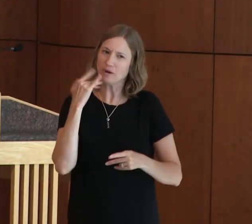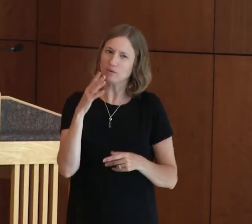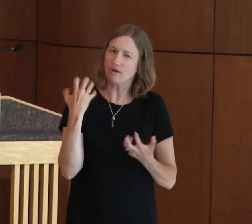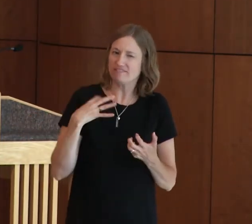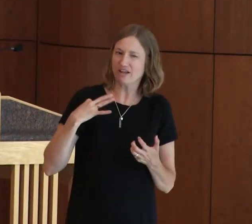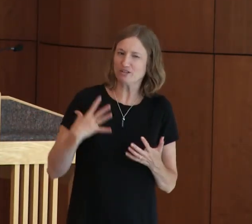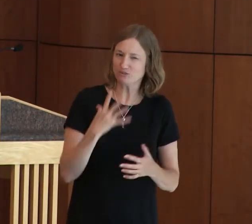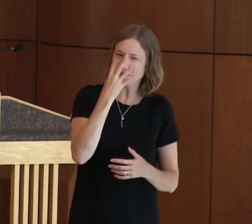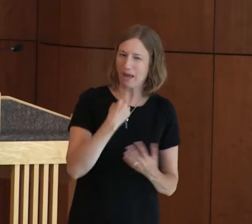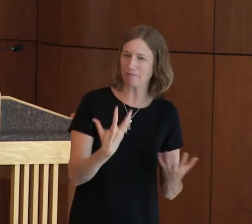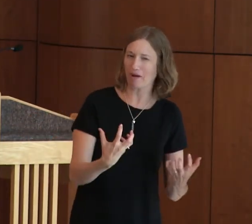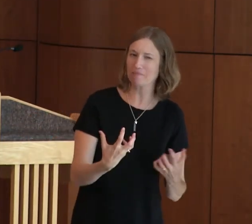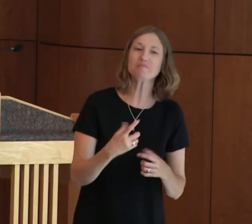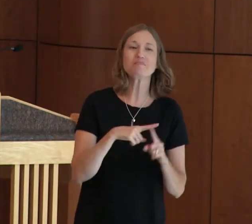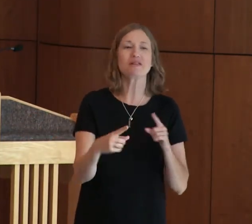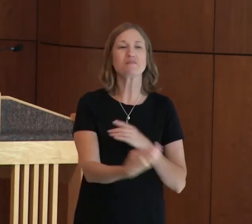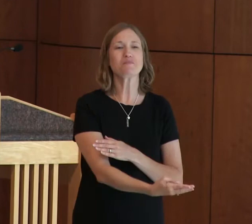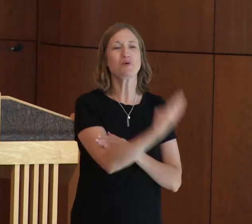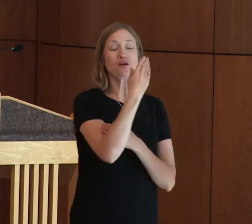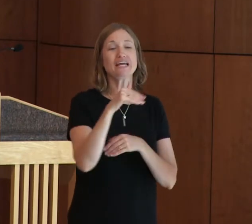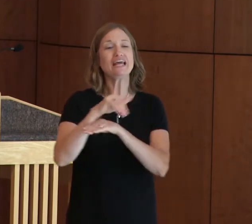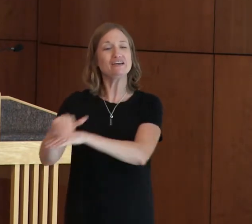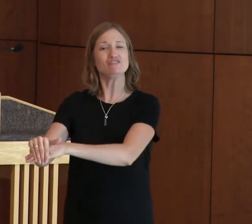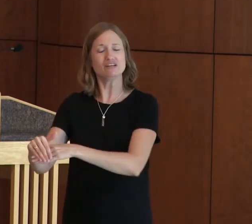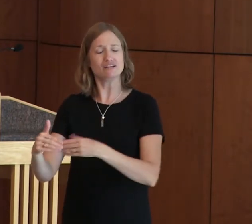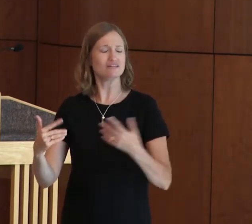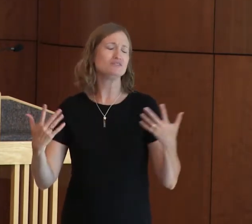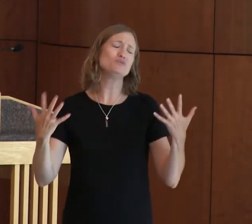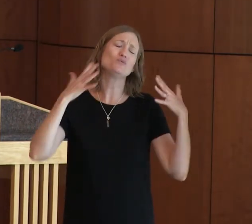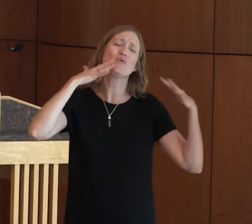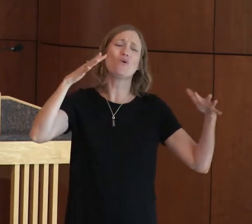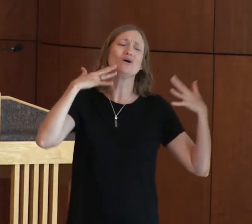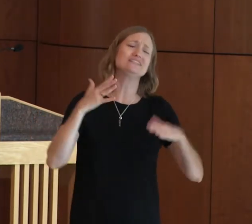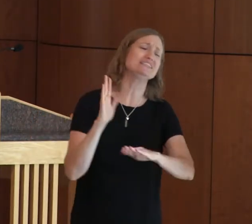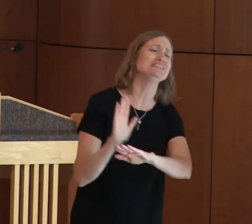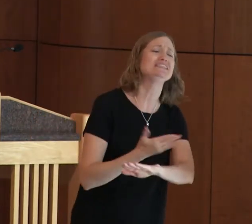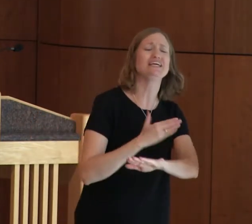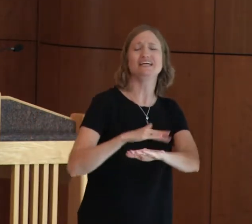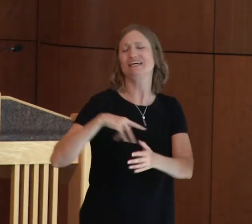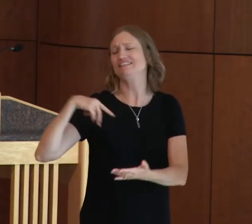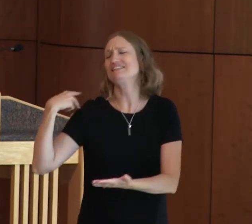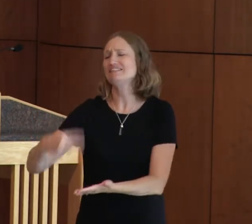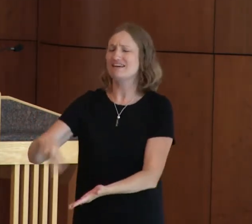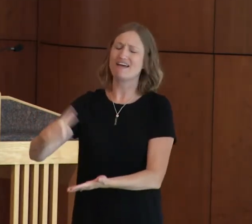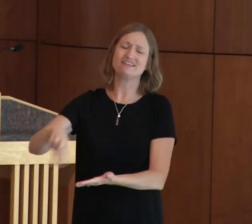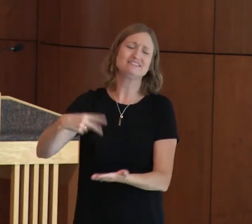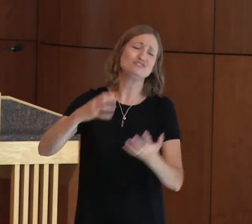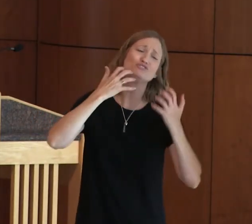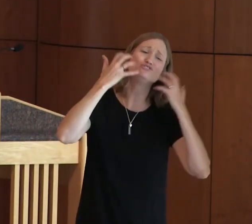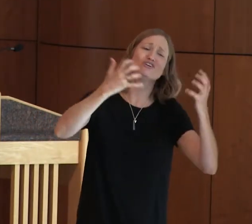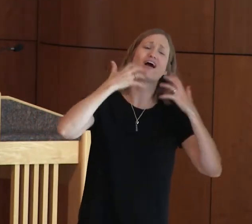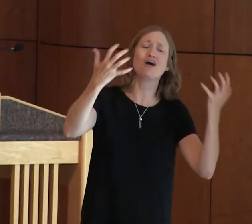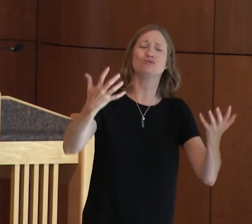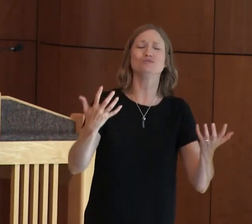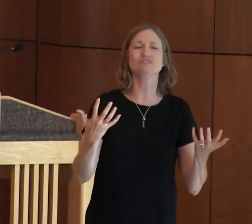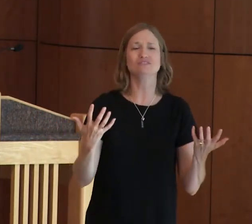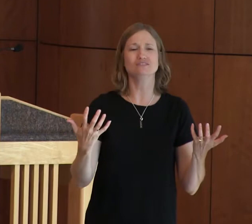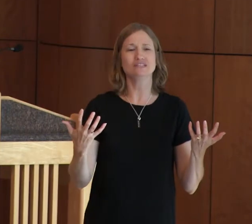But in the morning, in the evening, there was joyful noise. There was singing. There was dancing. There was shouts as kids are playing